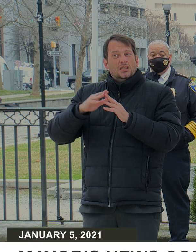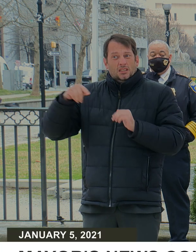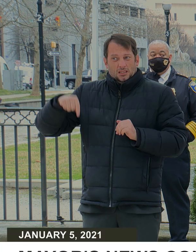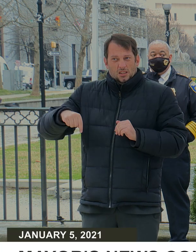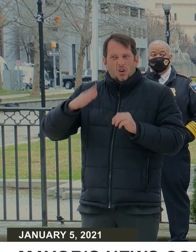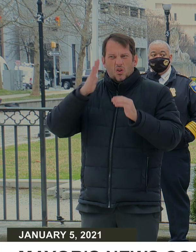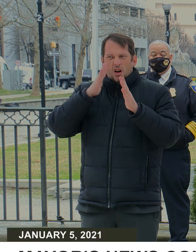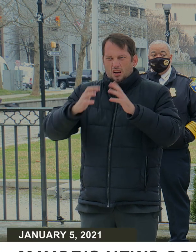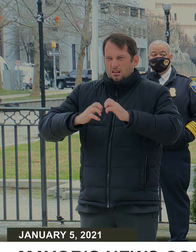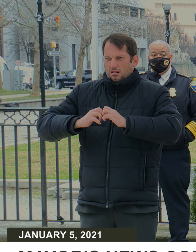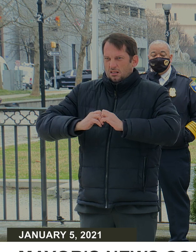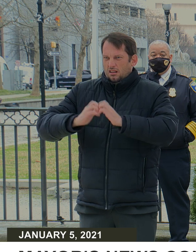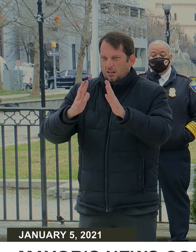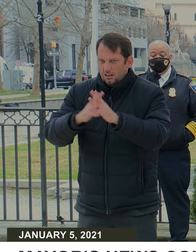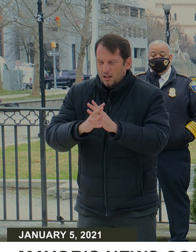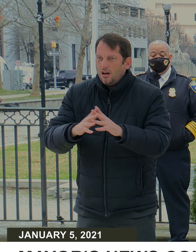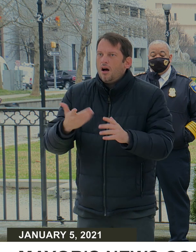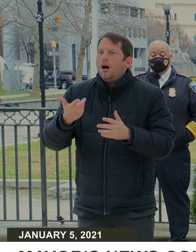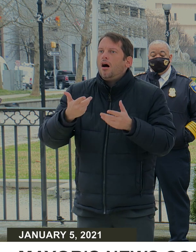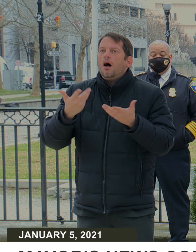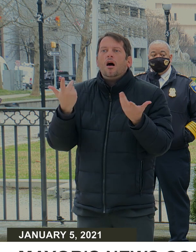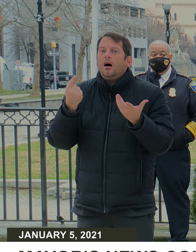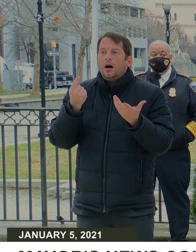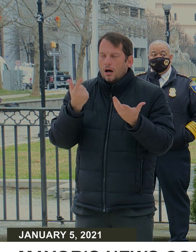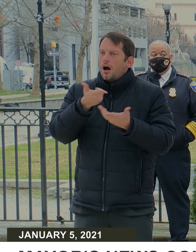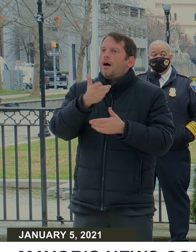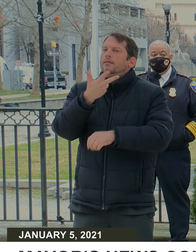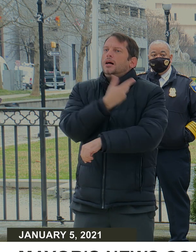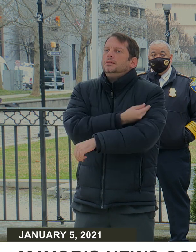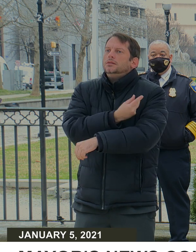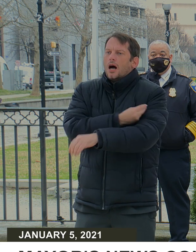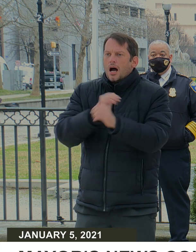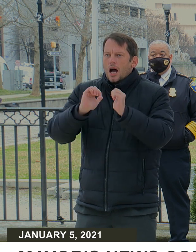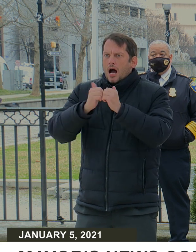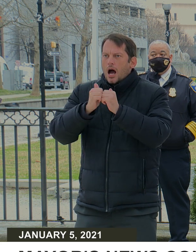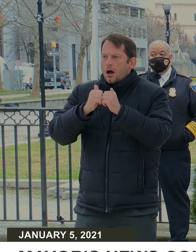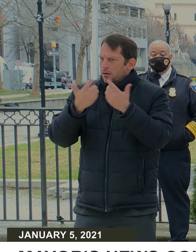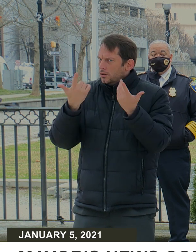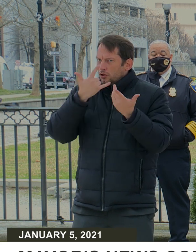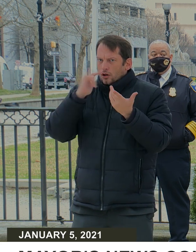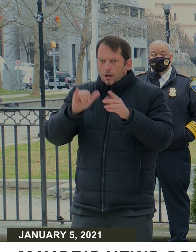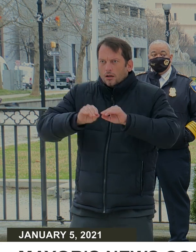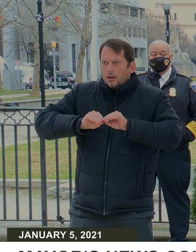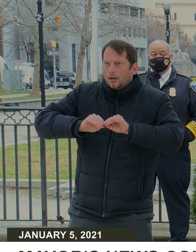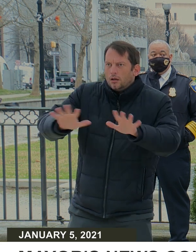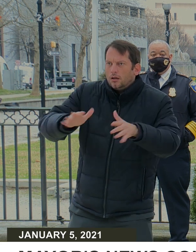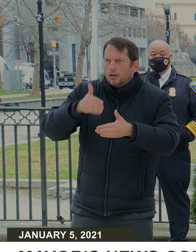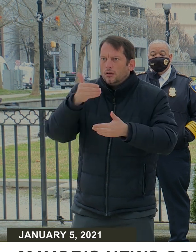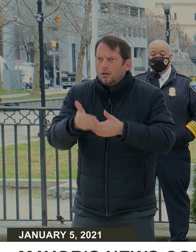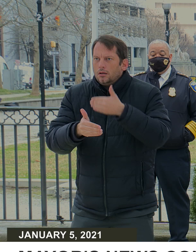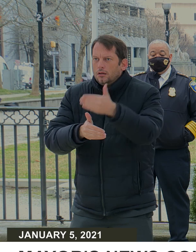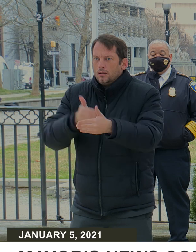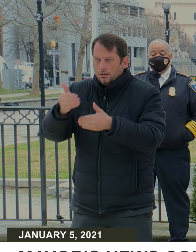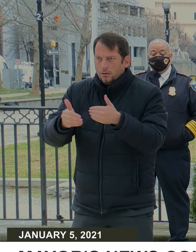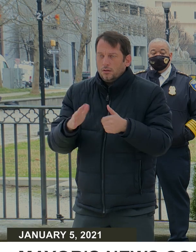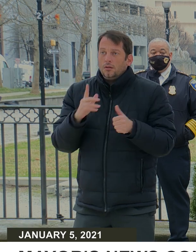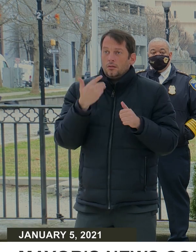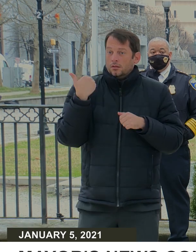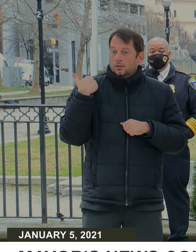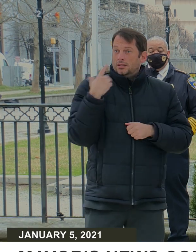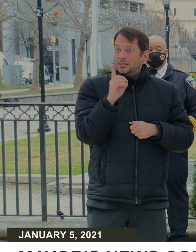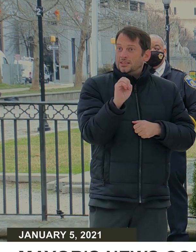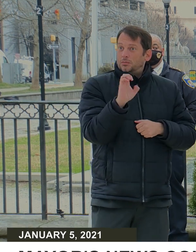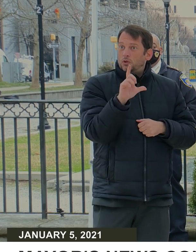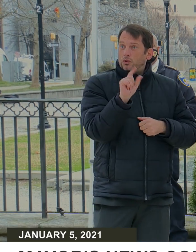strategy. The Health Department received its first 100 doses of vaccine the week of December 20th and used those last week to